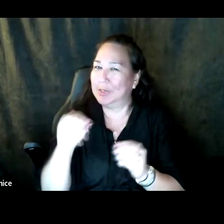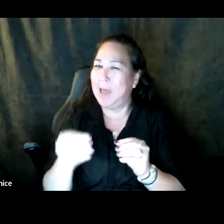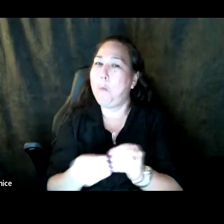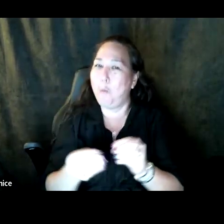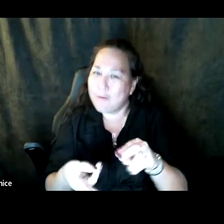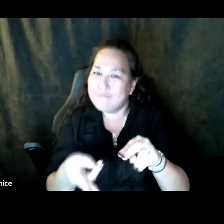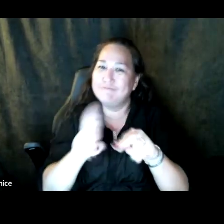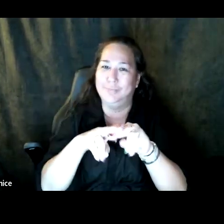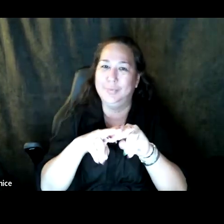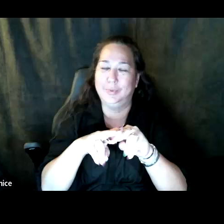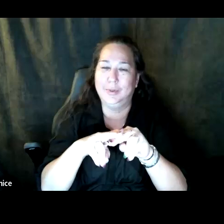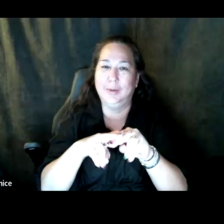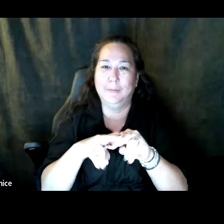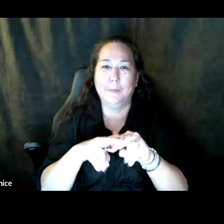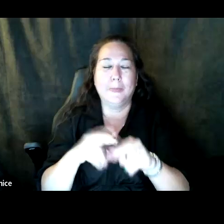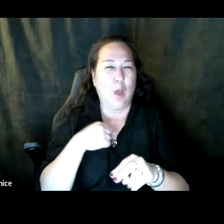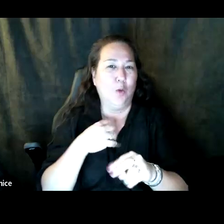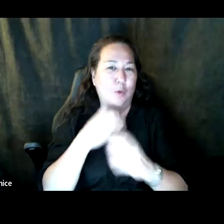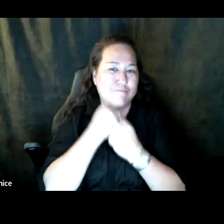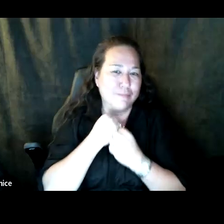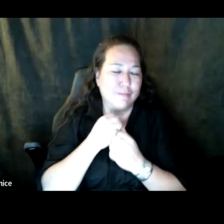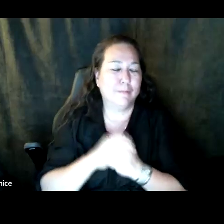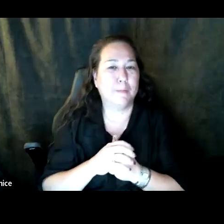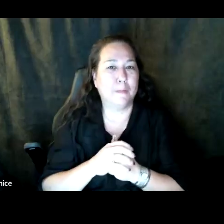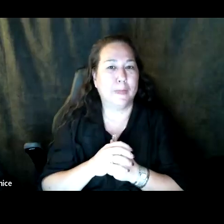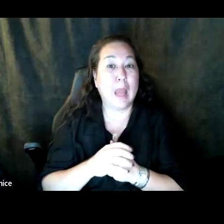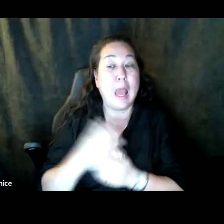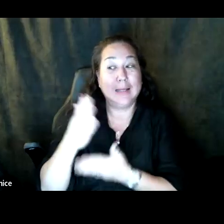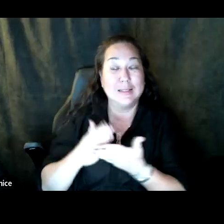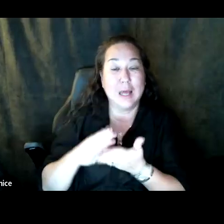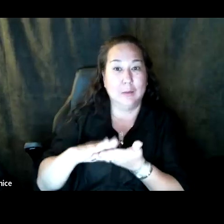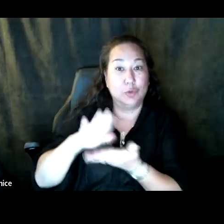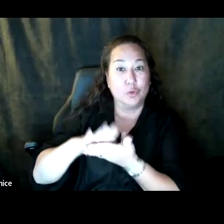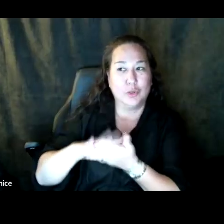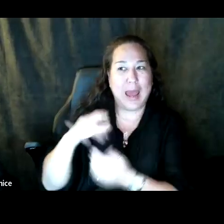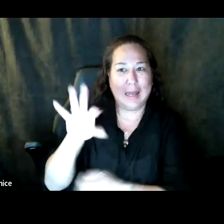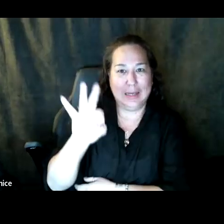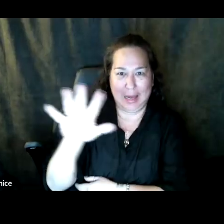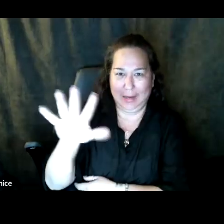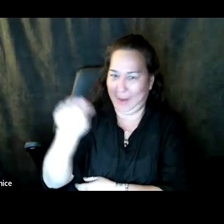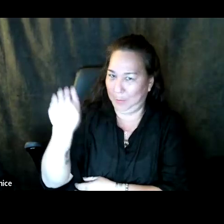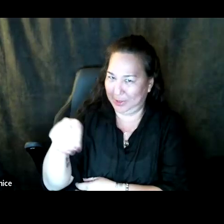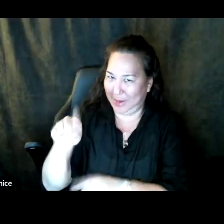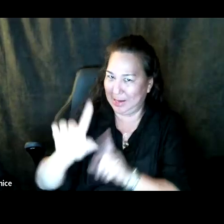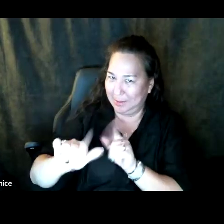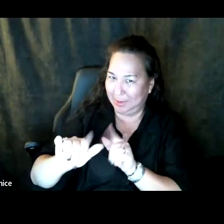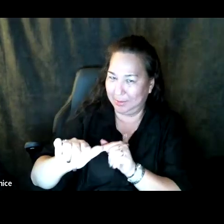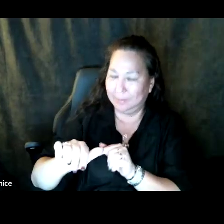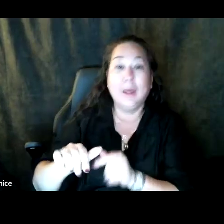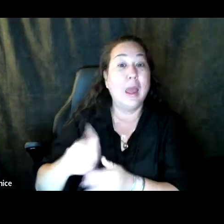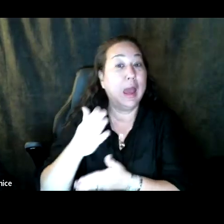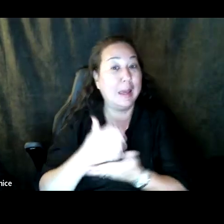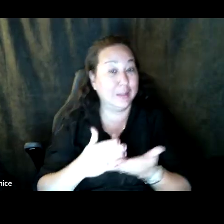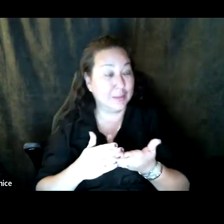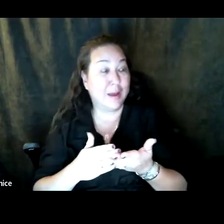trend. We have 12 schools had over 95% attendance, and many of our schools experienced higher than normal